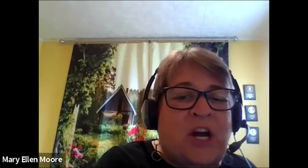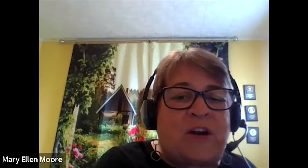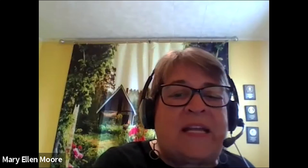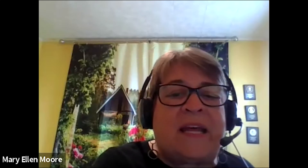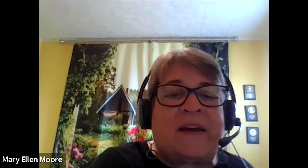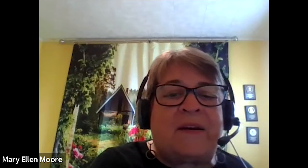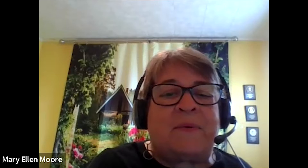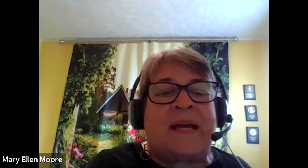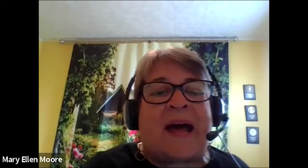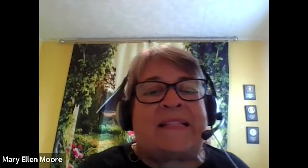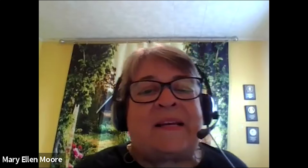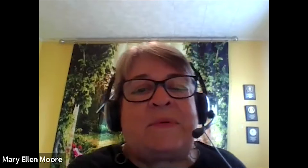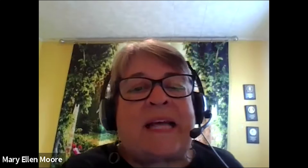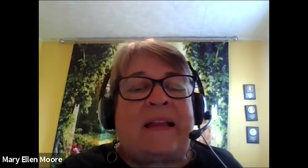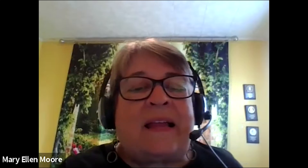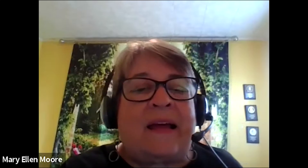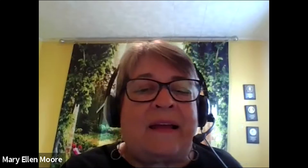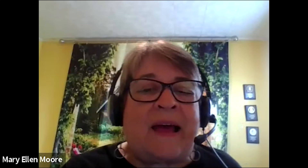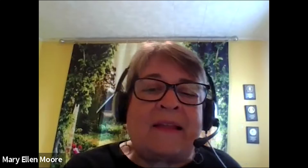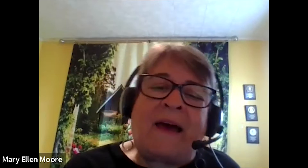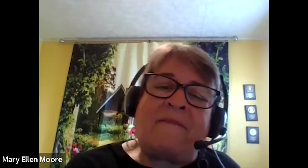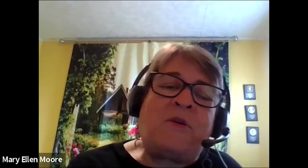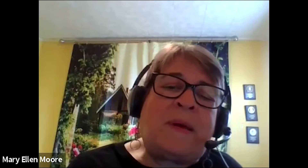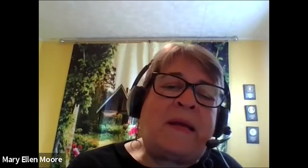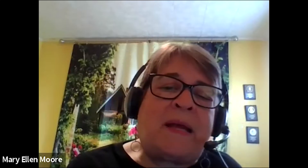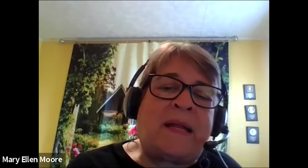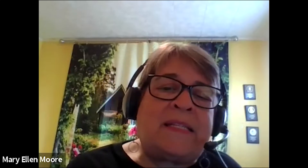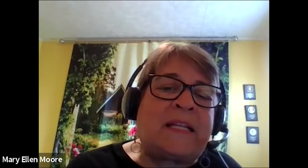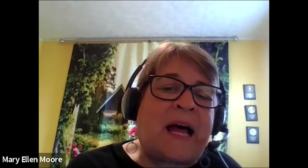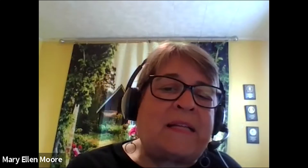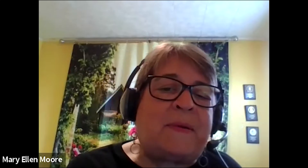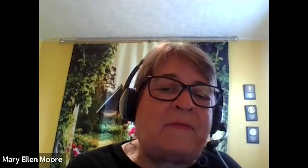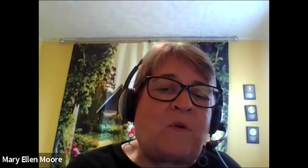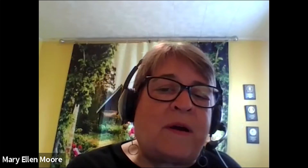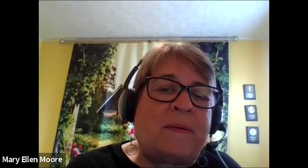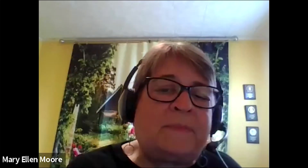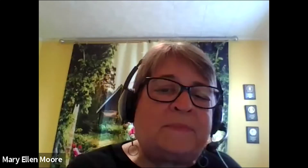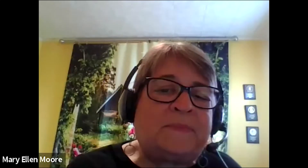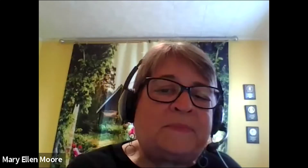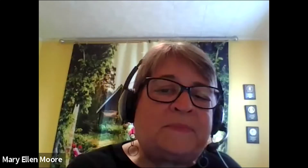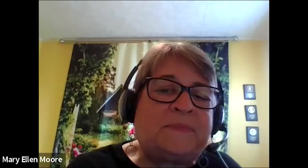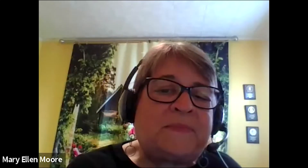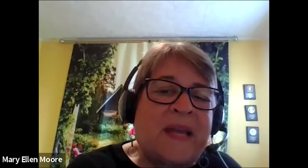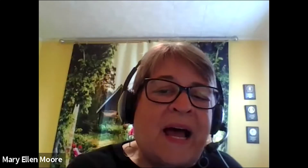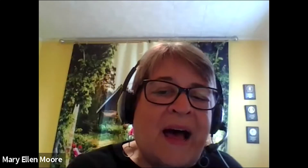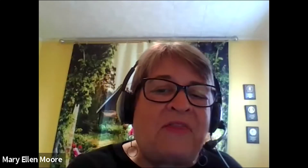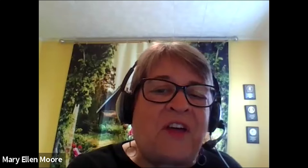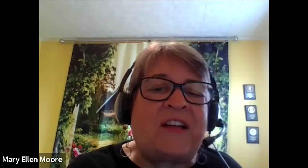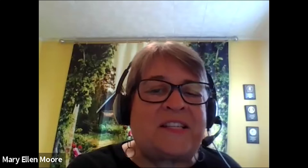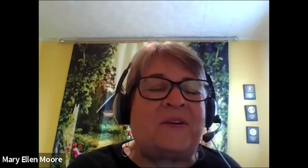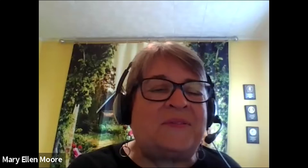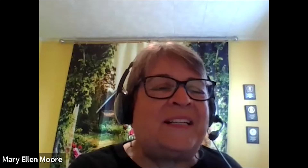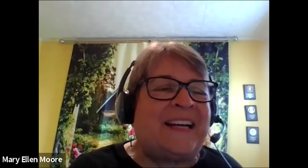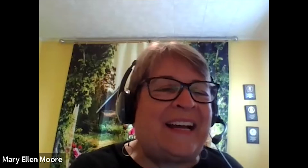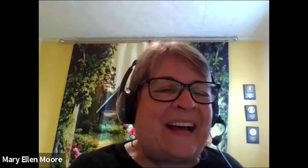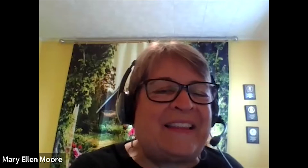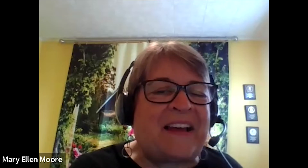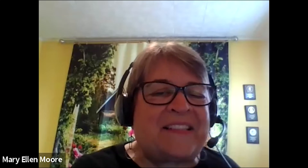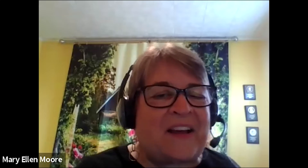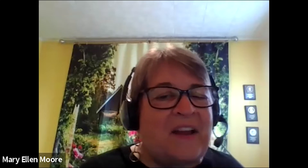starting there. Yes, it was Ella. Ella, have you been in this class before? I thought so. I saw it.